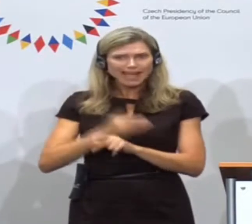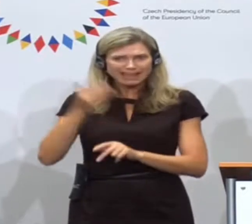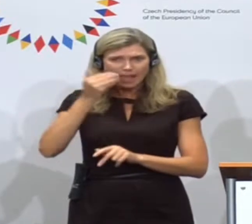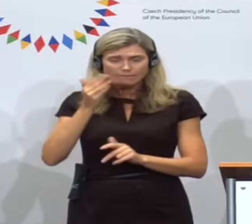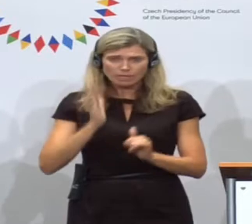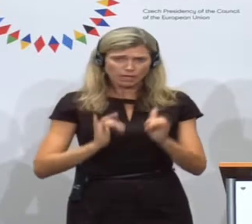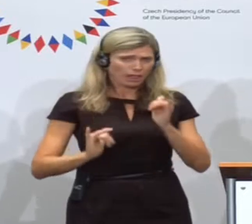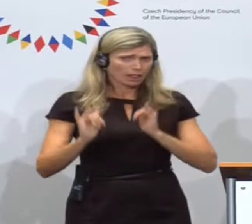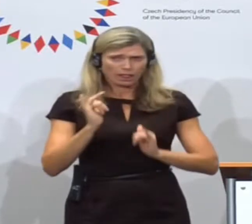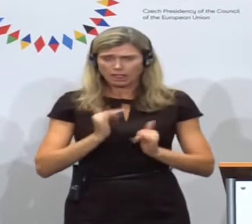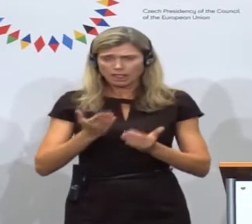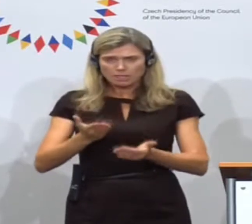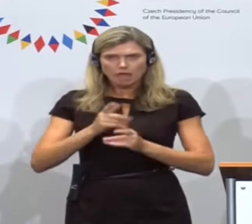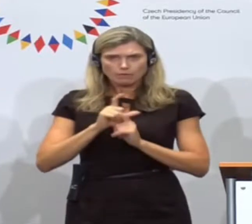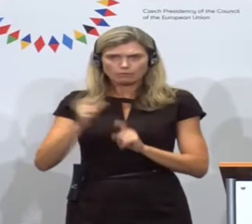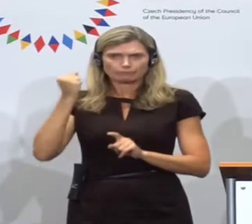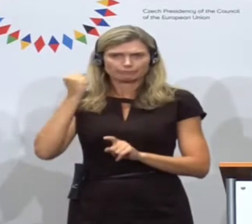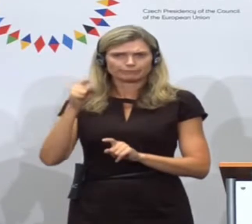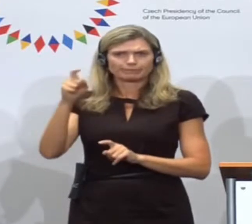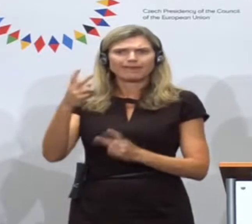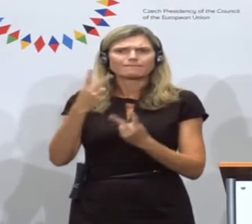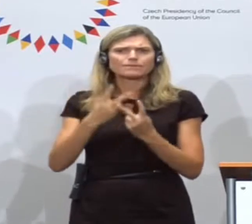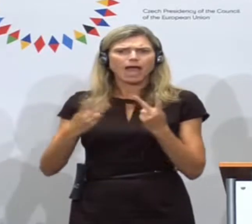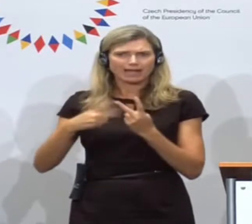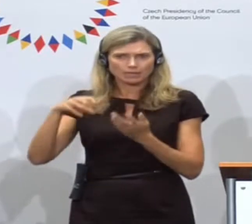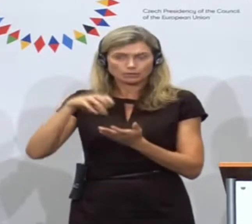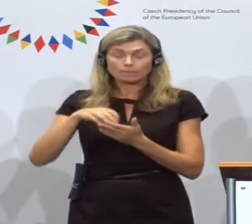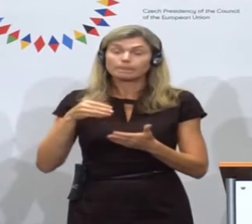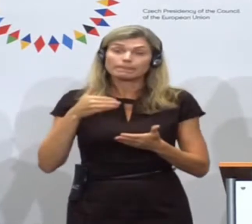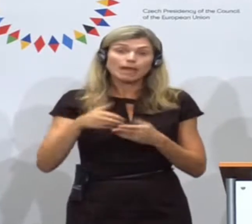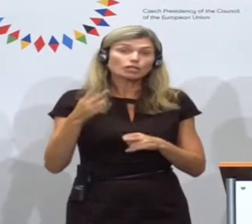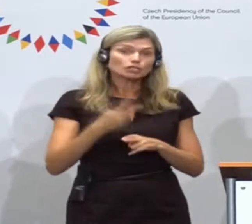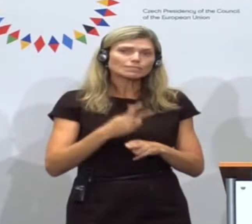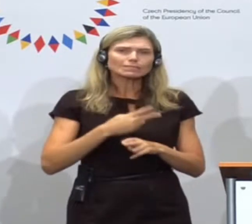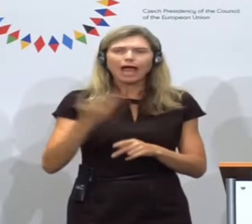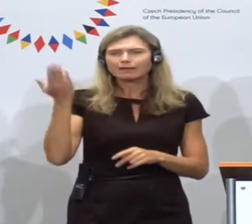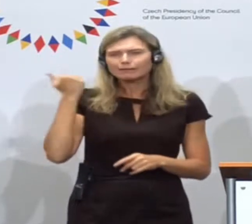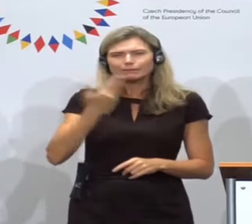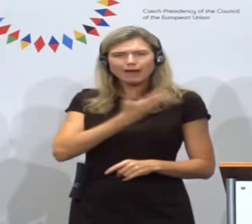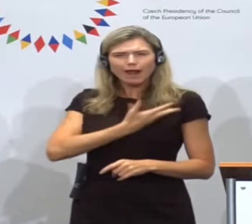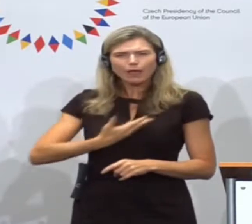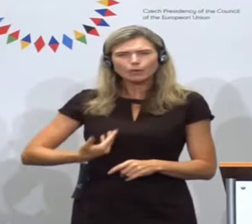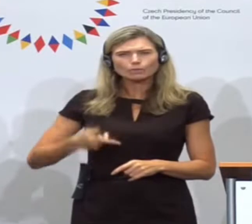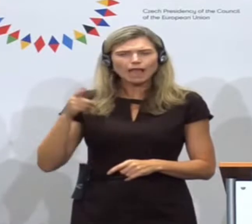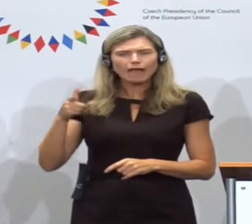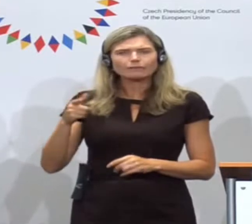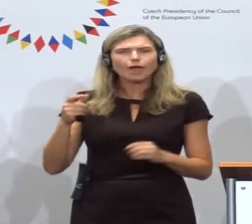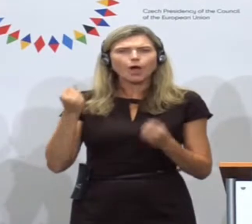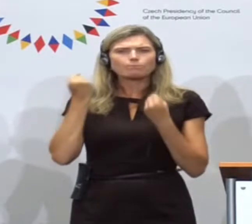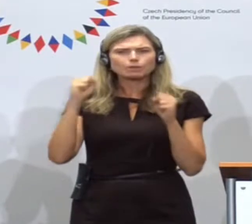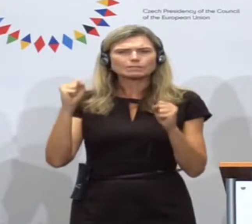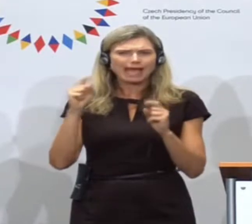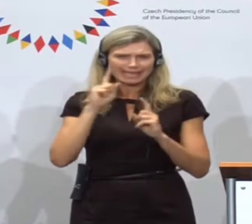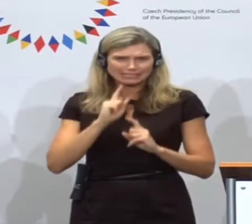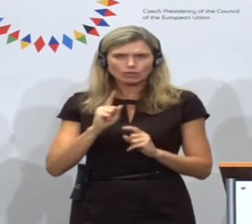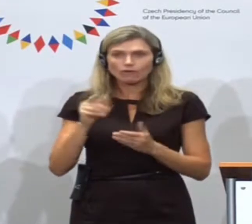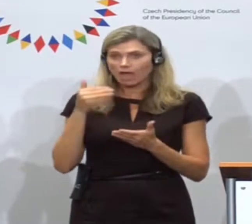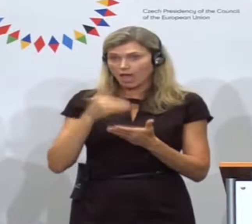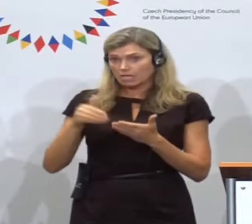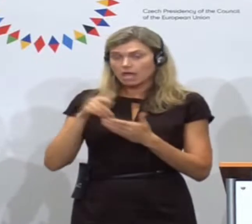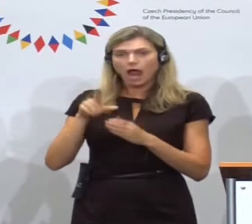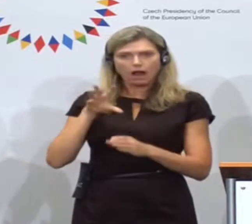together in Bosnia and Herzegovina, where Operation Althea continues to play a key role for the stability